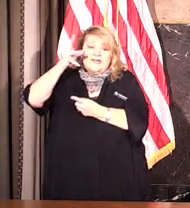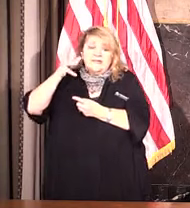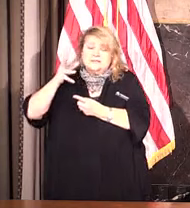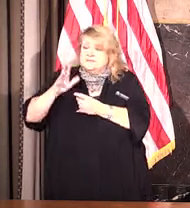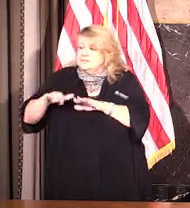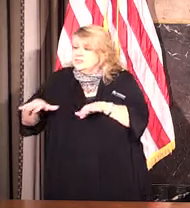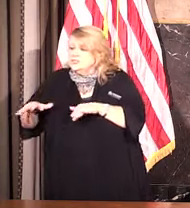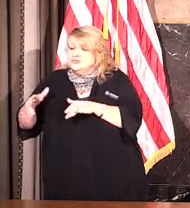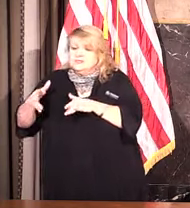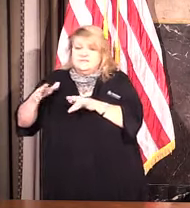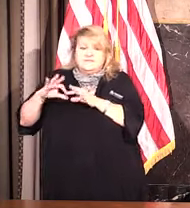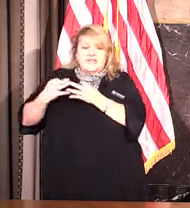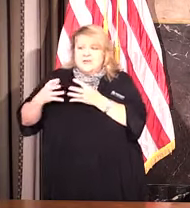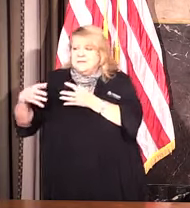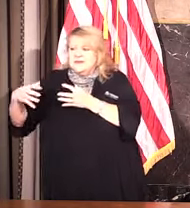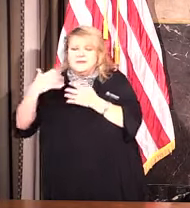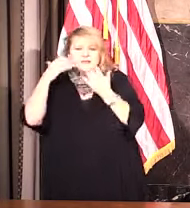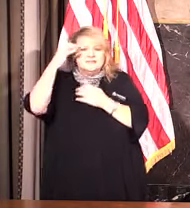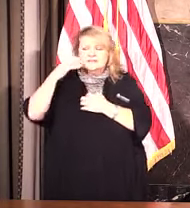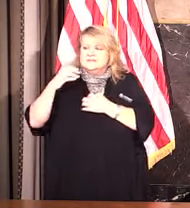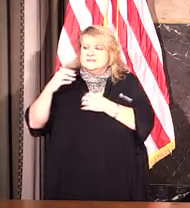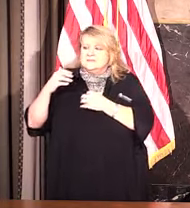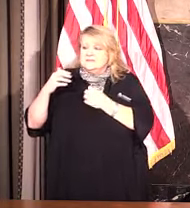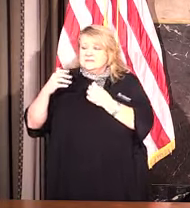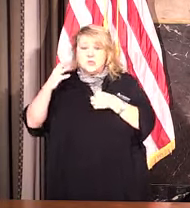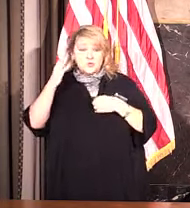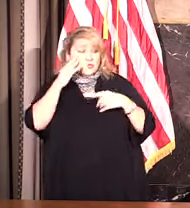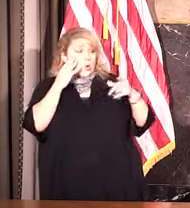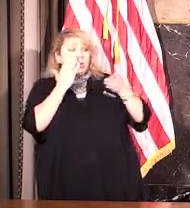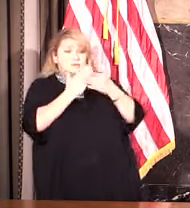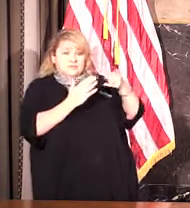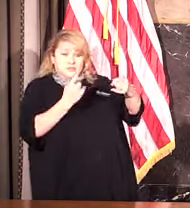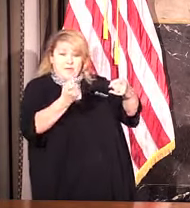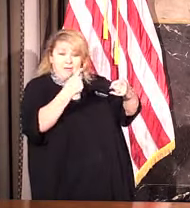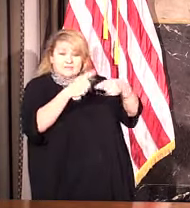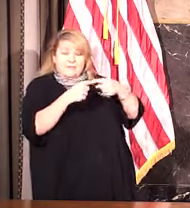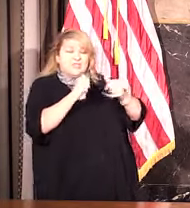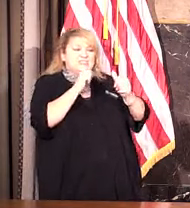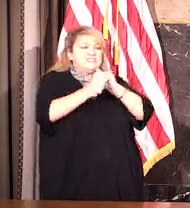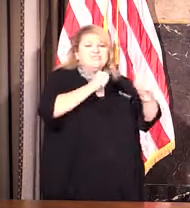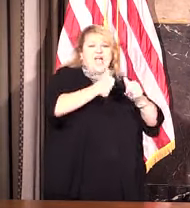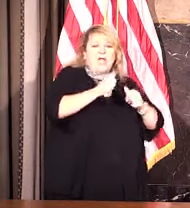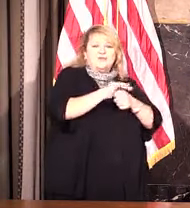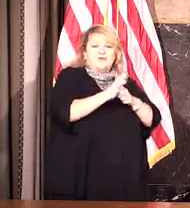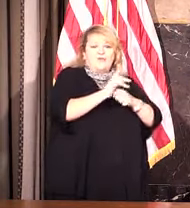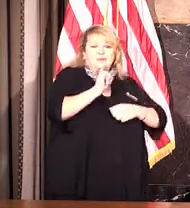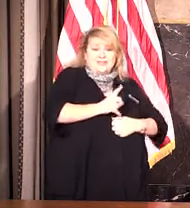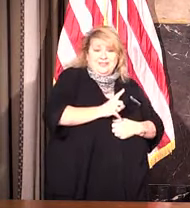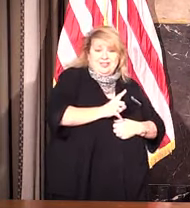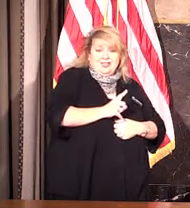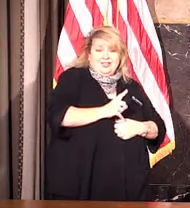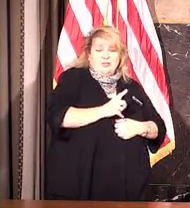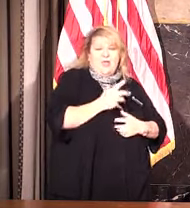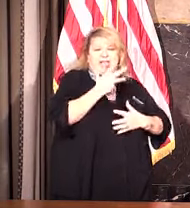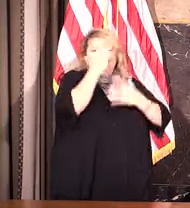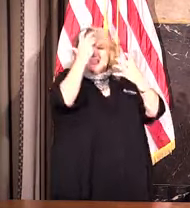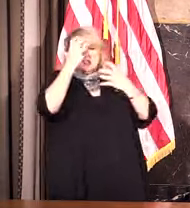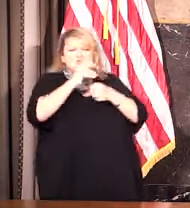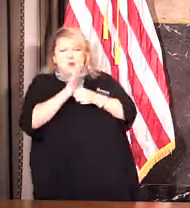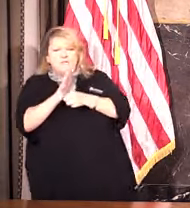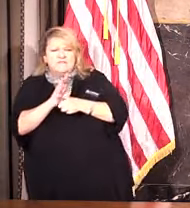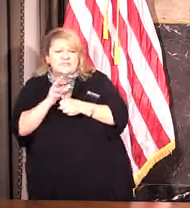denial of COVID, anger of COVID in response to the excellent question. And there's